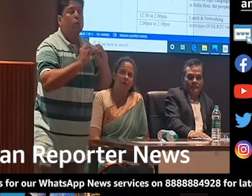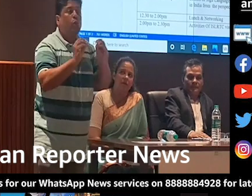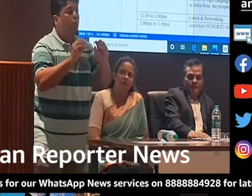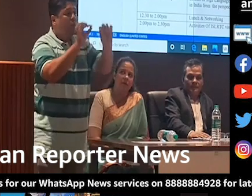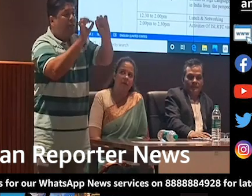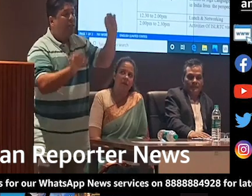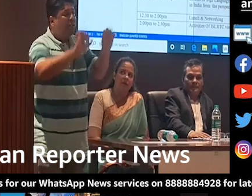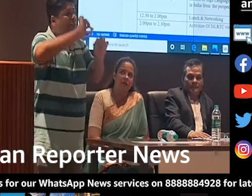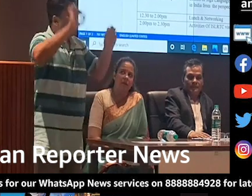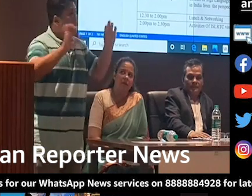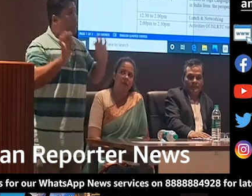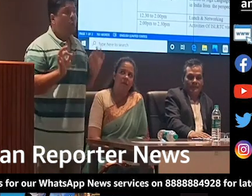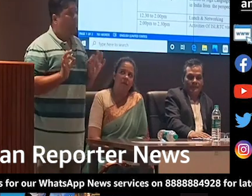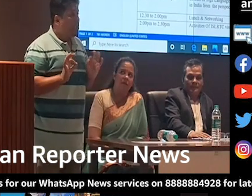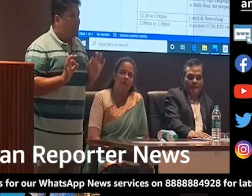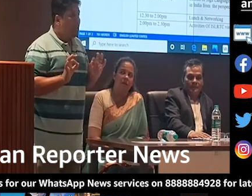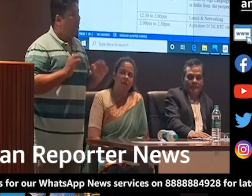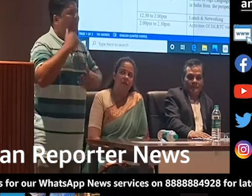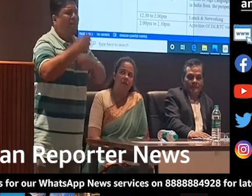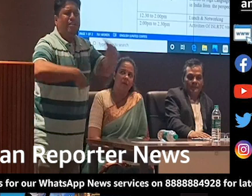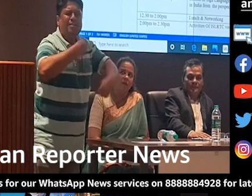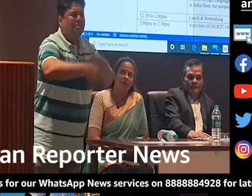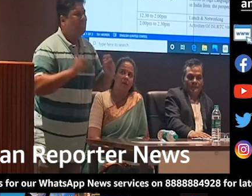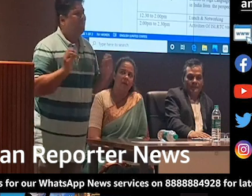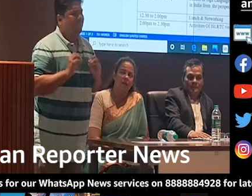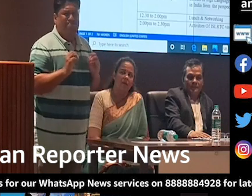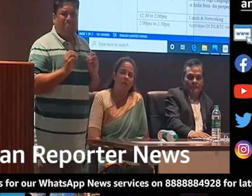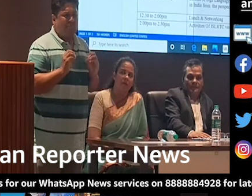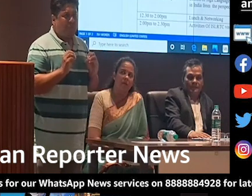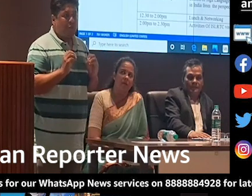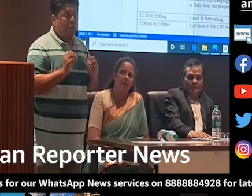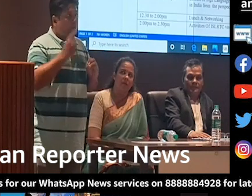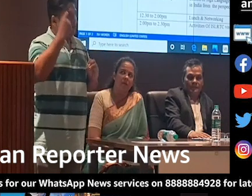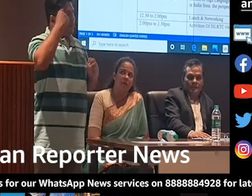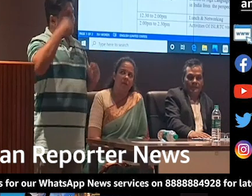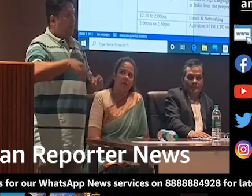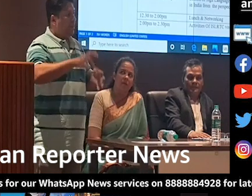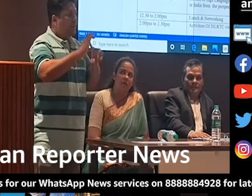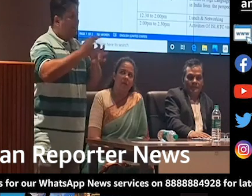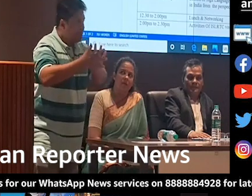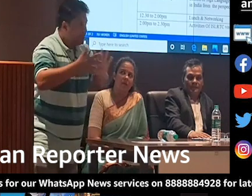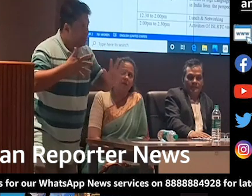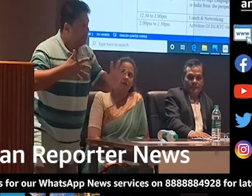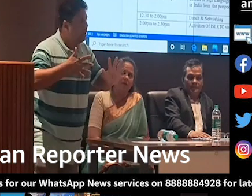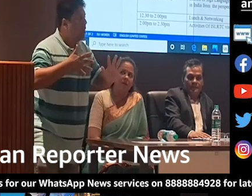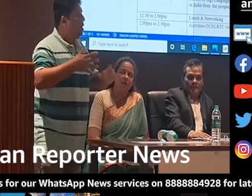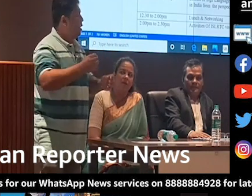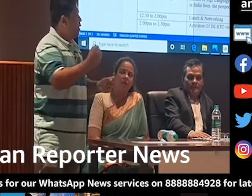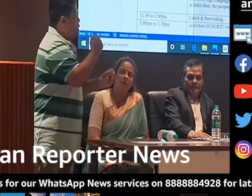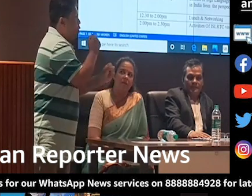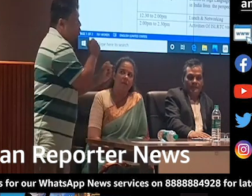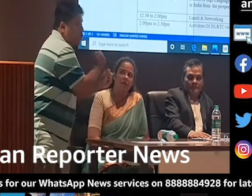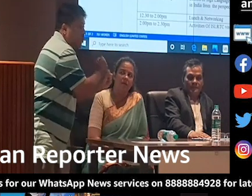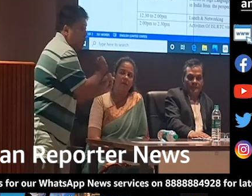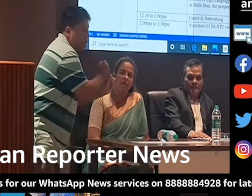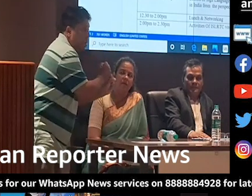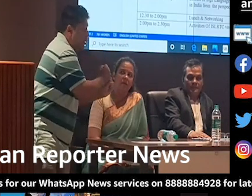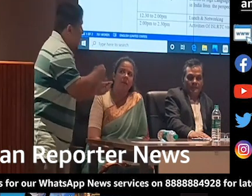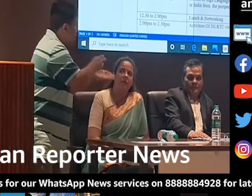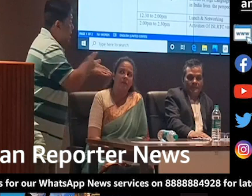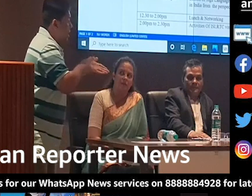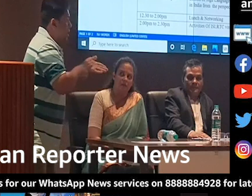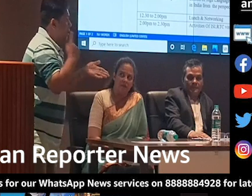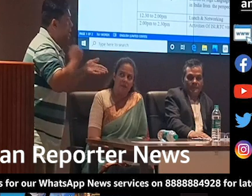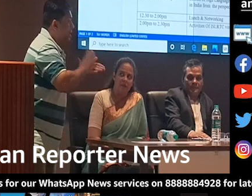run, without the spokes, it is not going to move ahead. So the interpreters, so think that ISLIA,